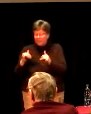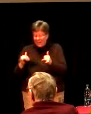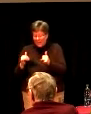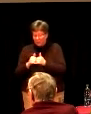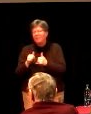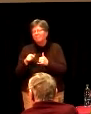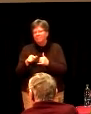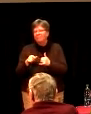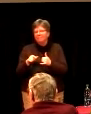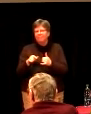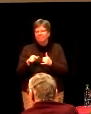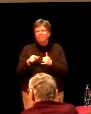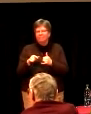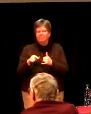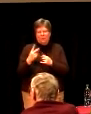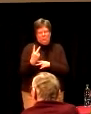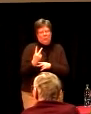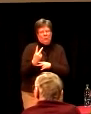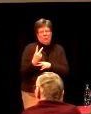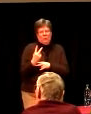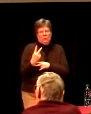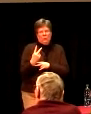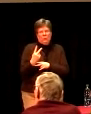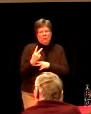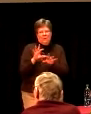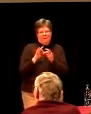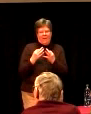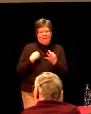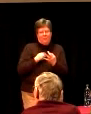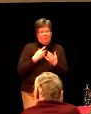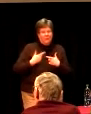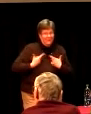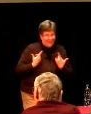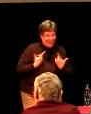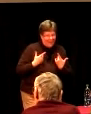And only 2 of the family members survived.